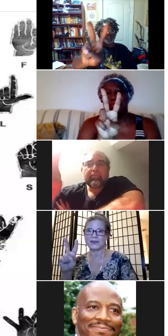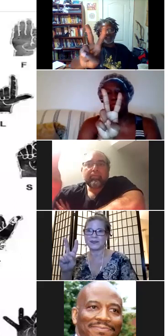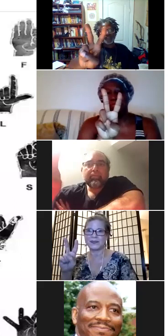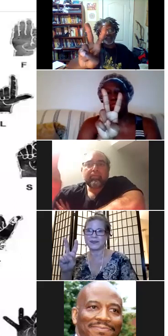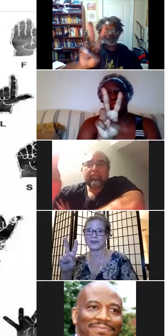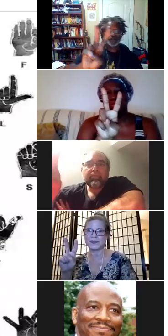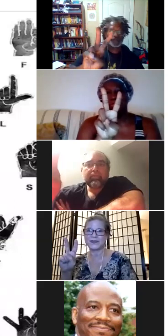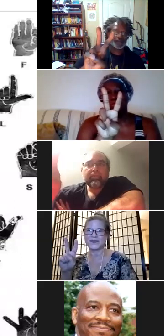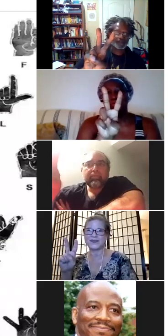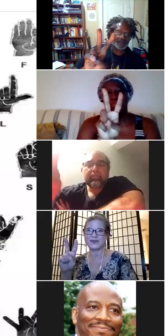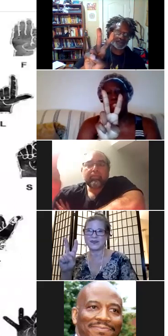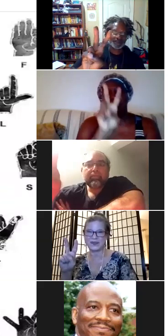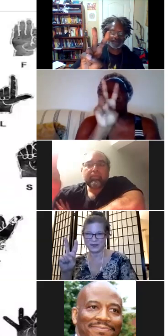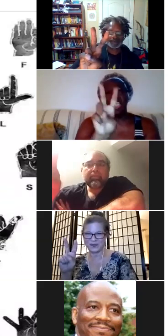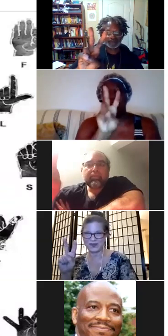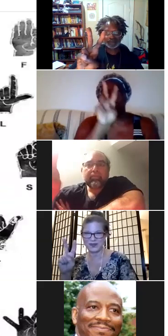Victory.